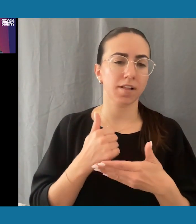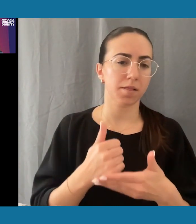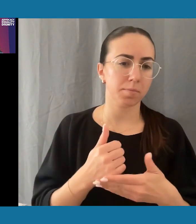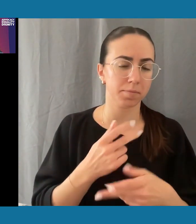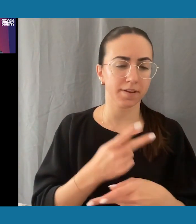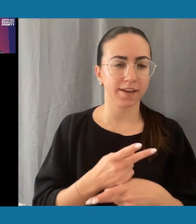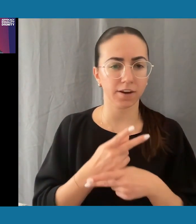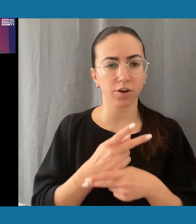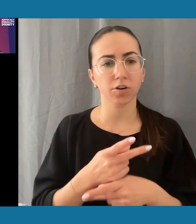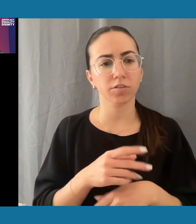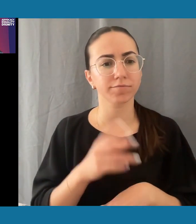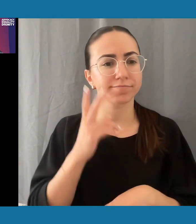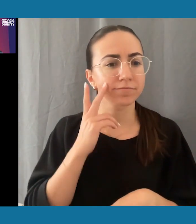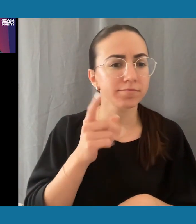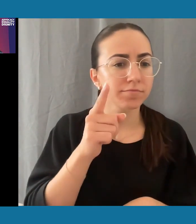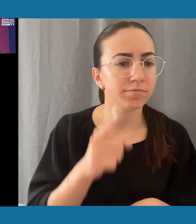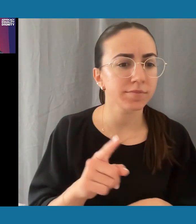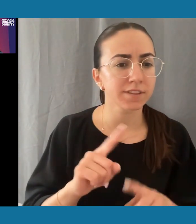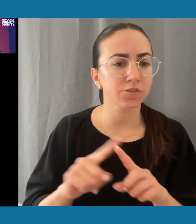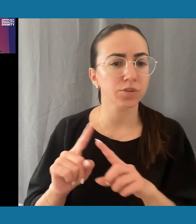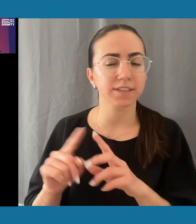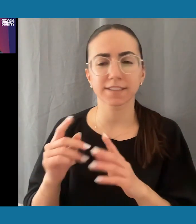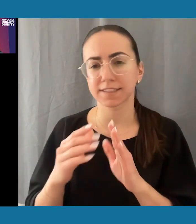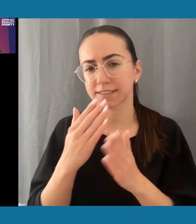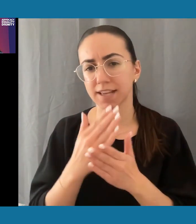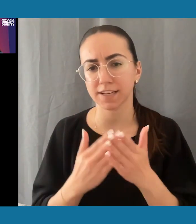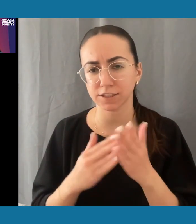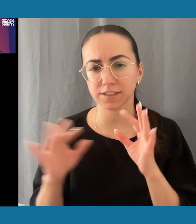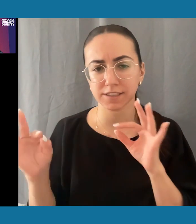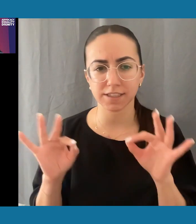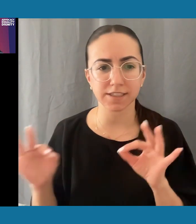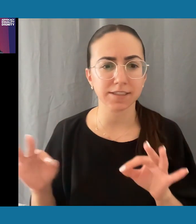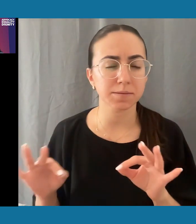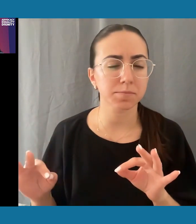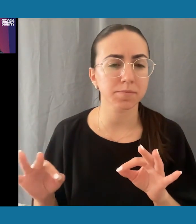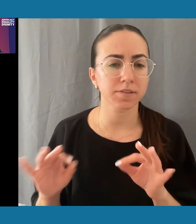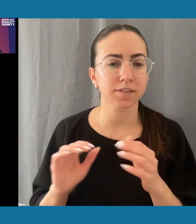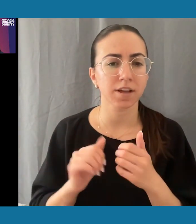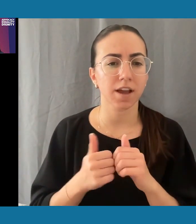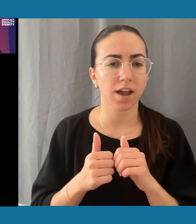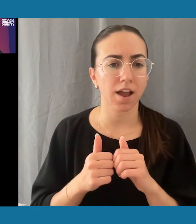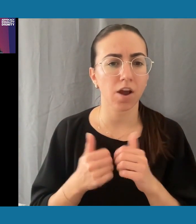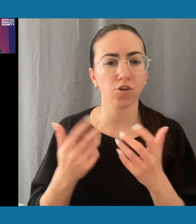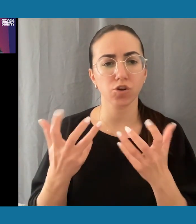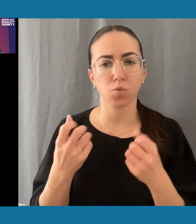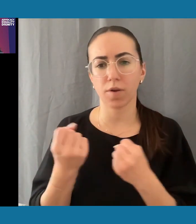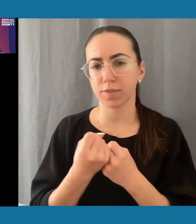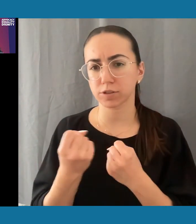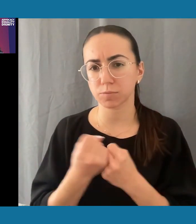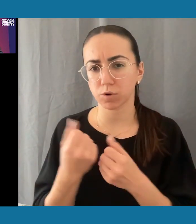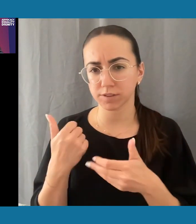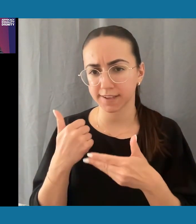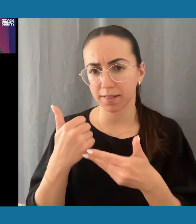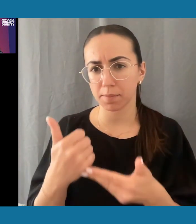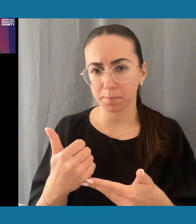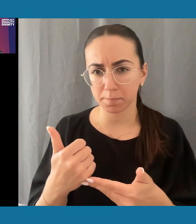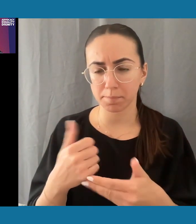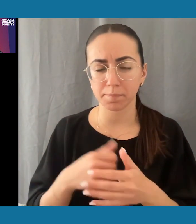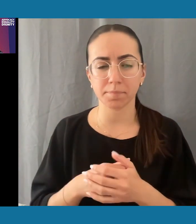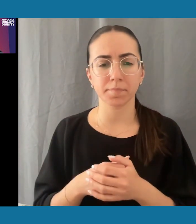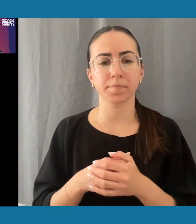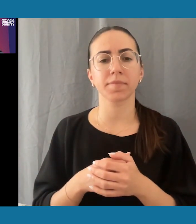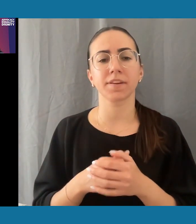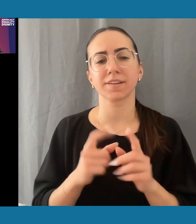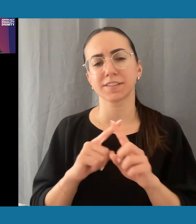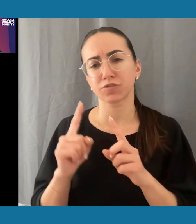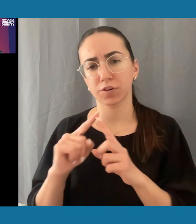it explains how you want your supporters to help you. So is that giving information? Is it discussing pros and